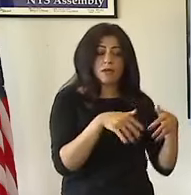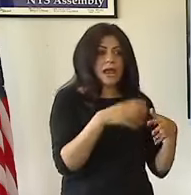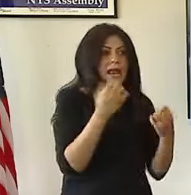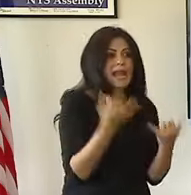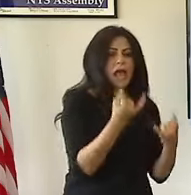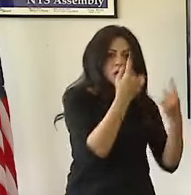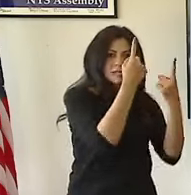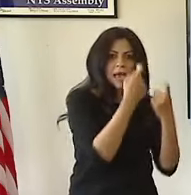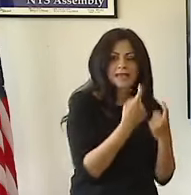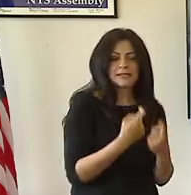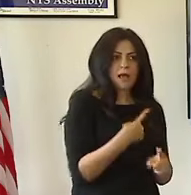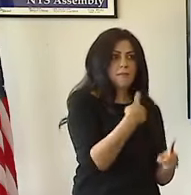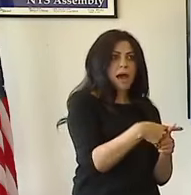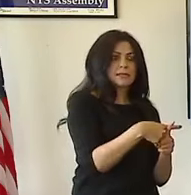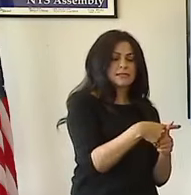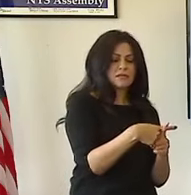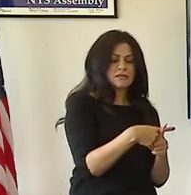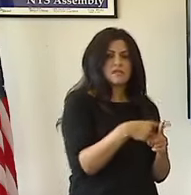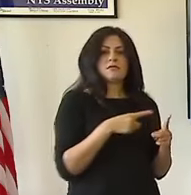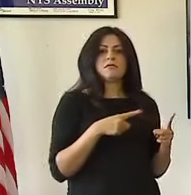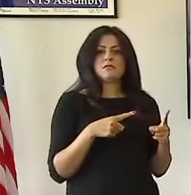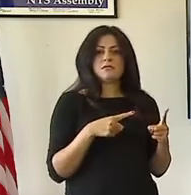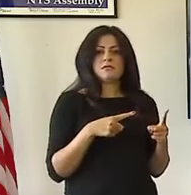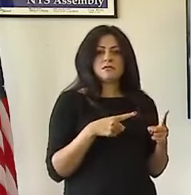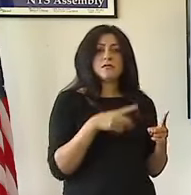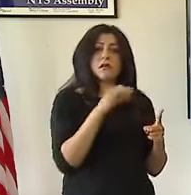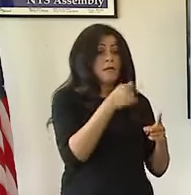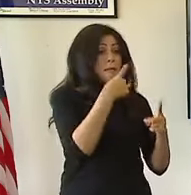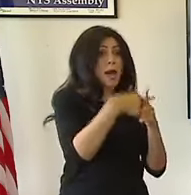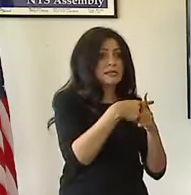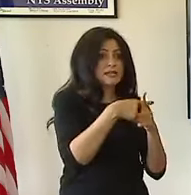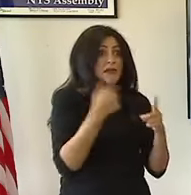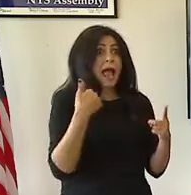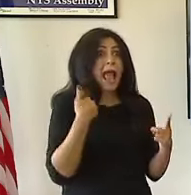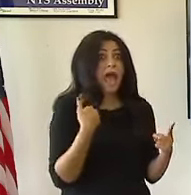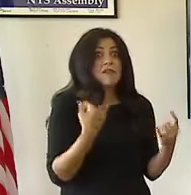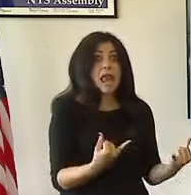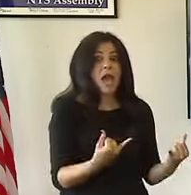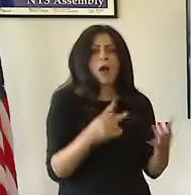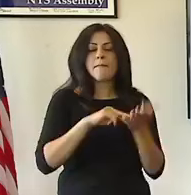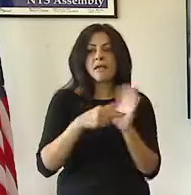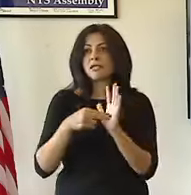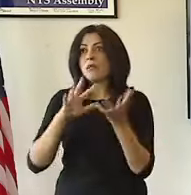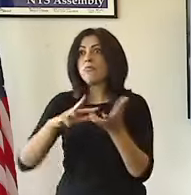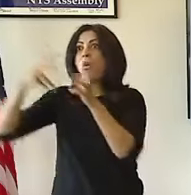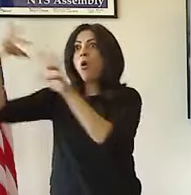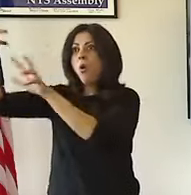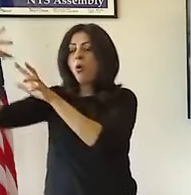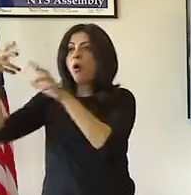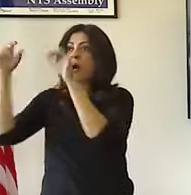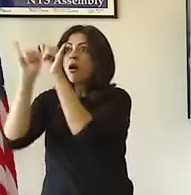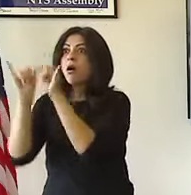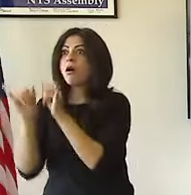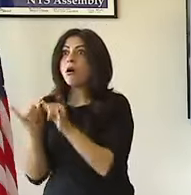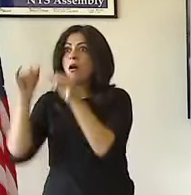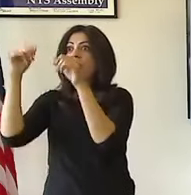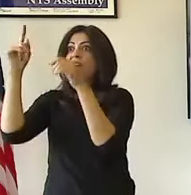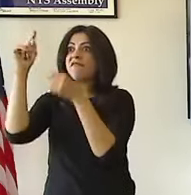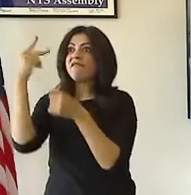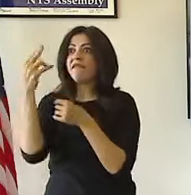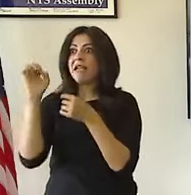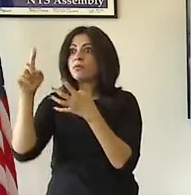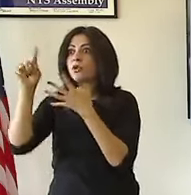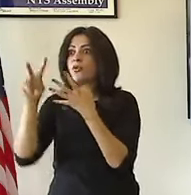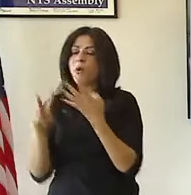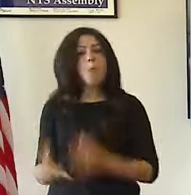may have come into contact with somebody and contracted the disease, simply contracting it doesn't alter the benchmarks or the measurements.